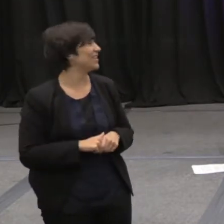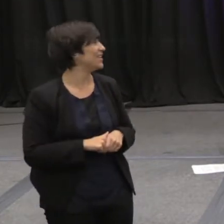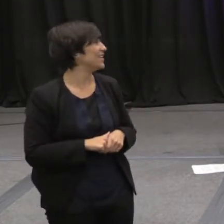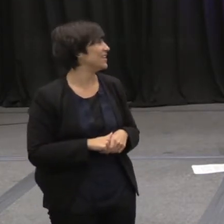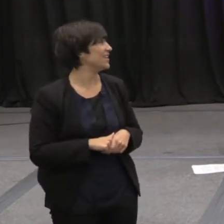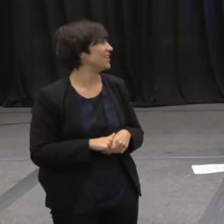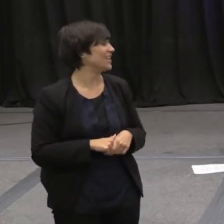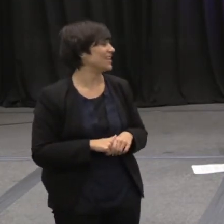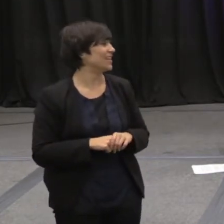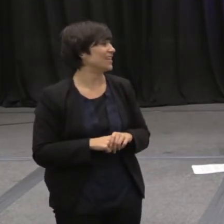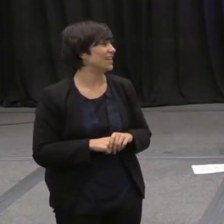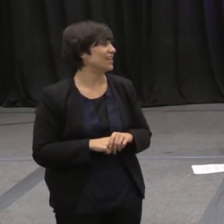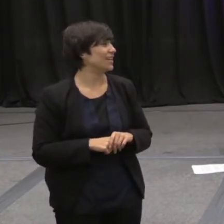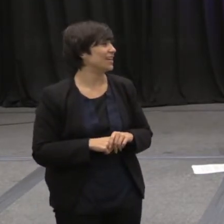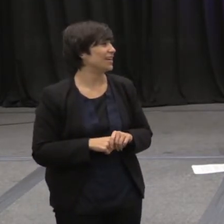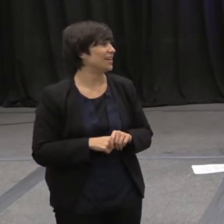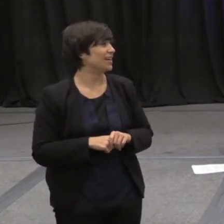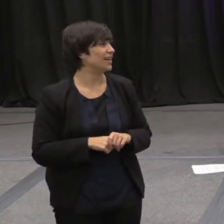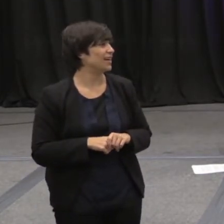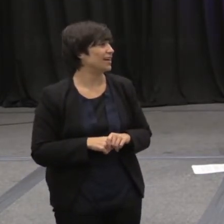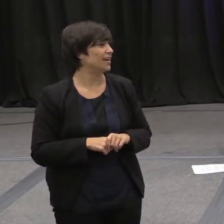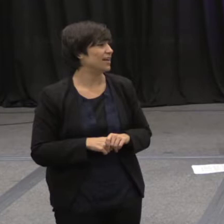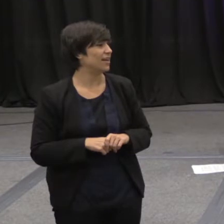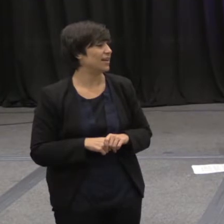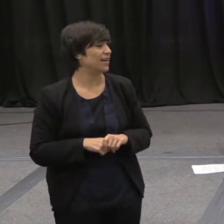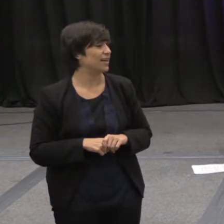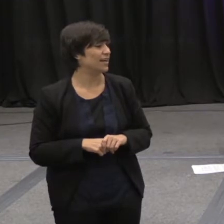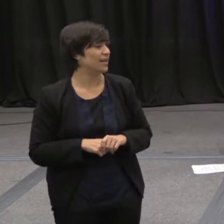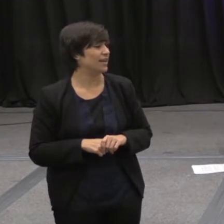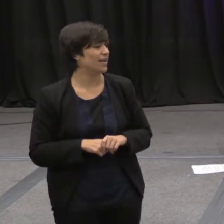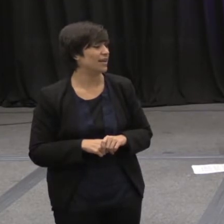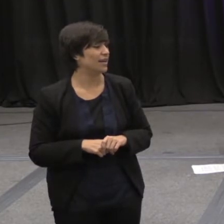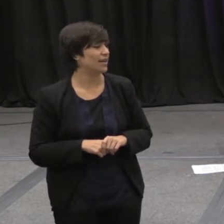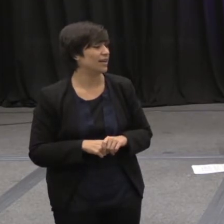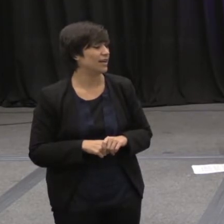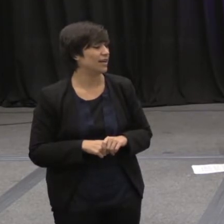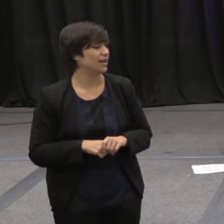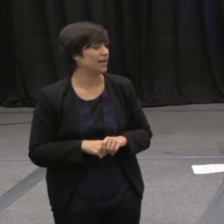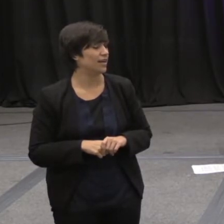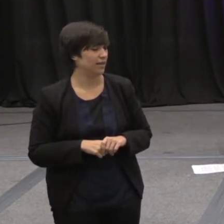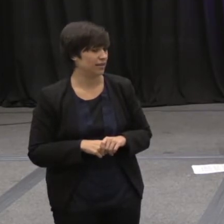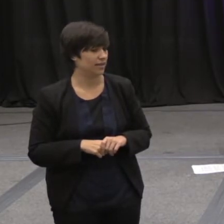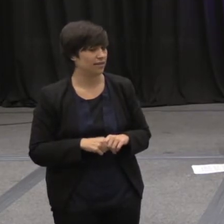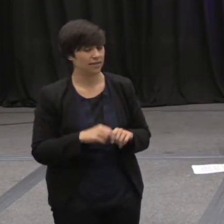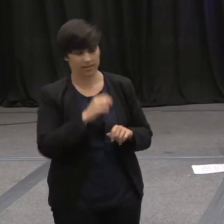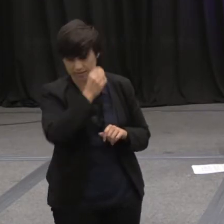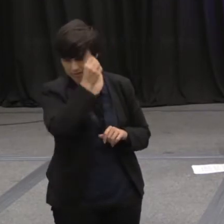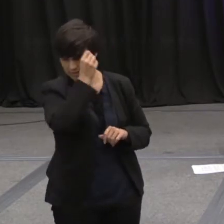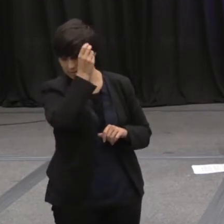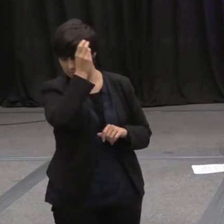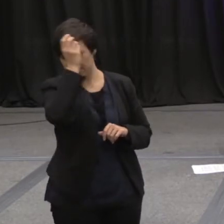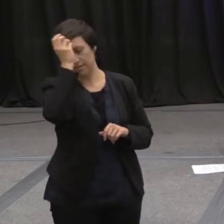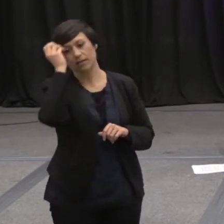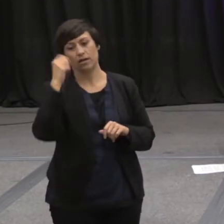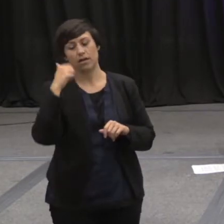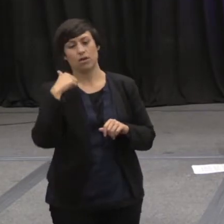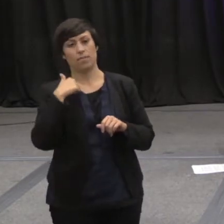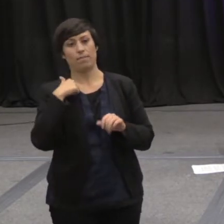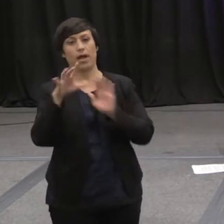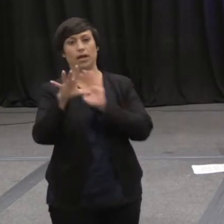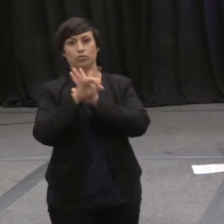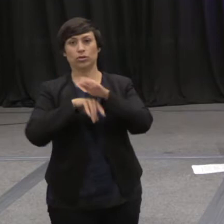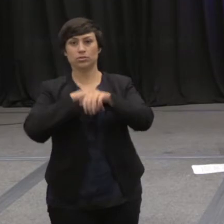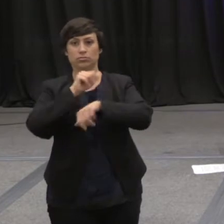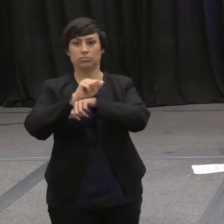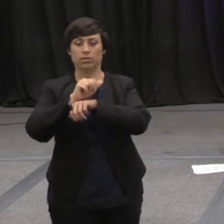so I get afforded a whole lot of respectability because of what I choose to do for a living